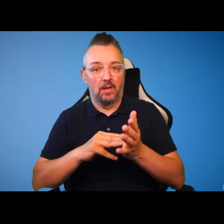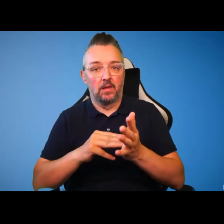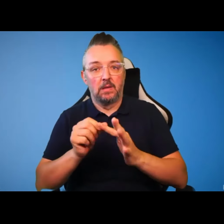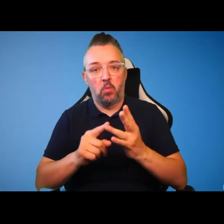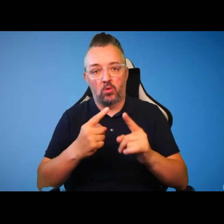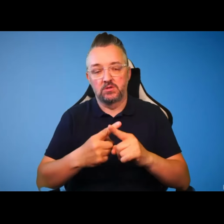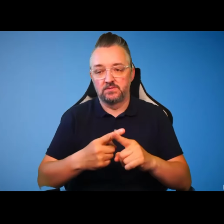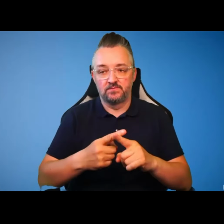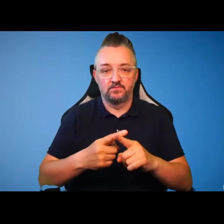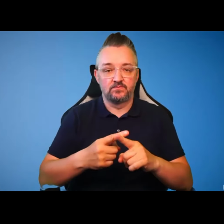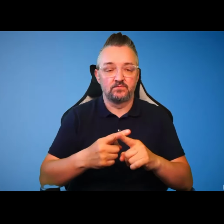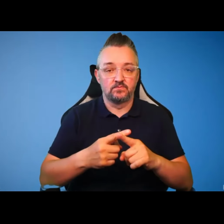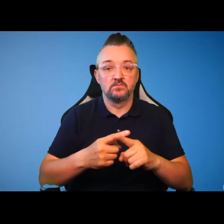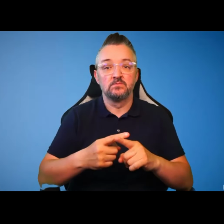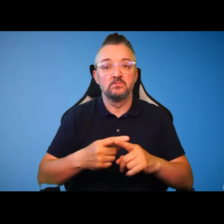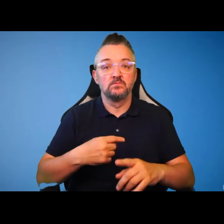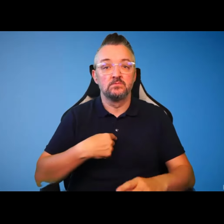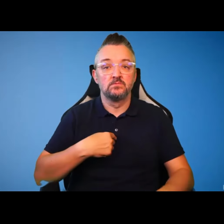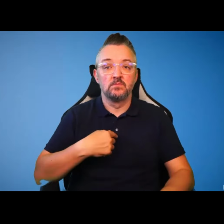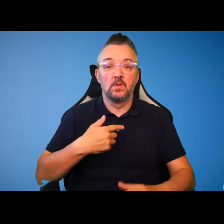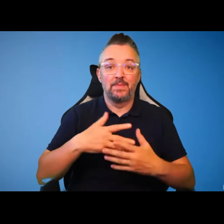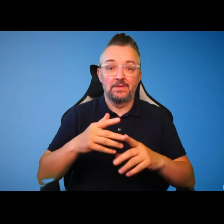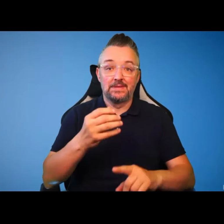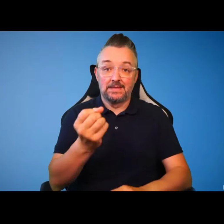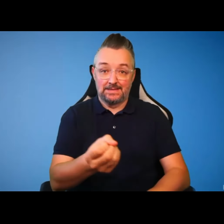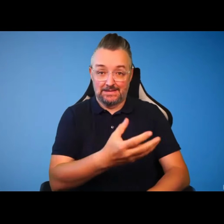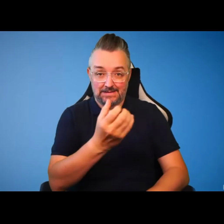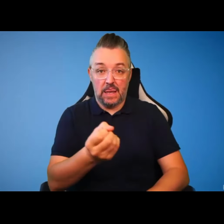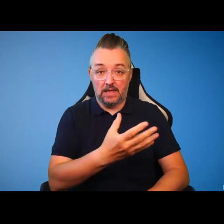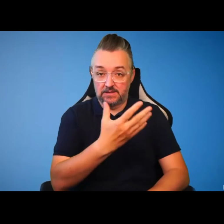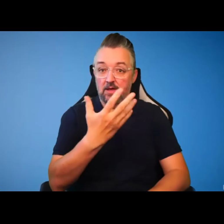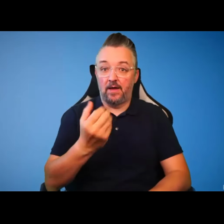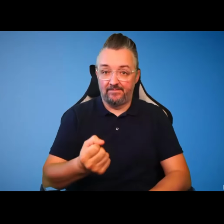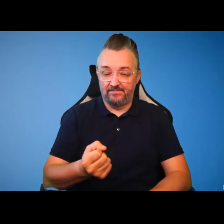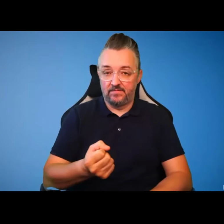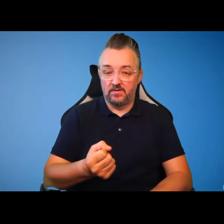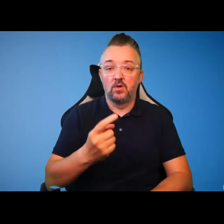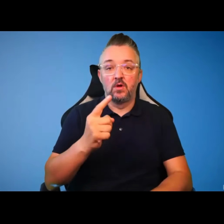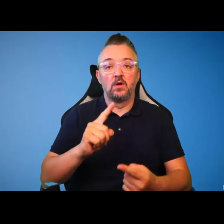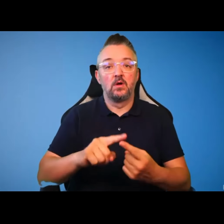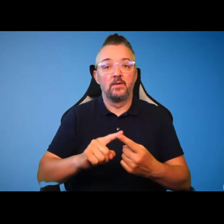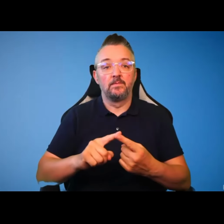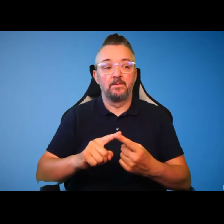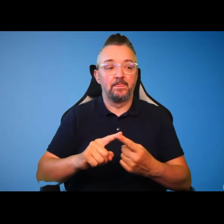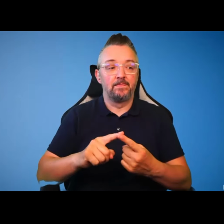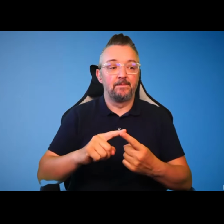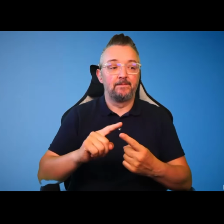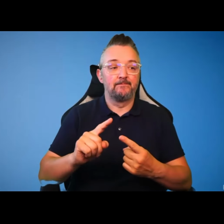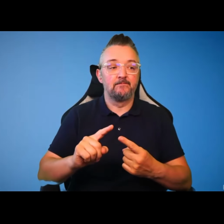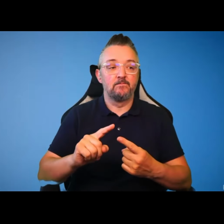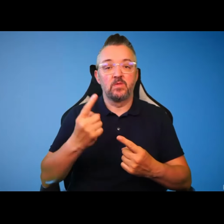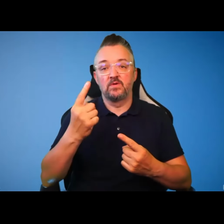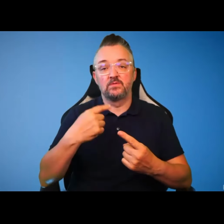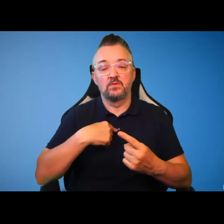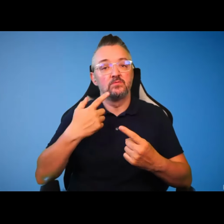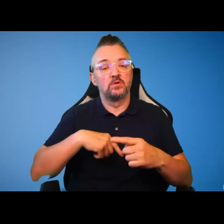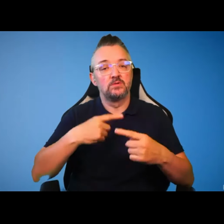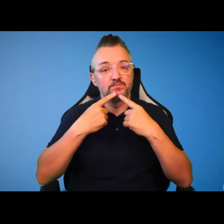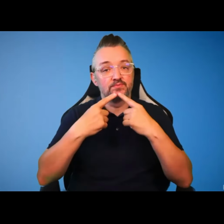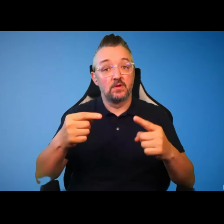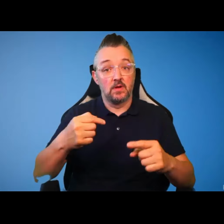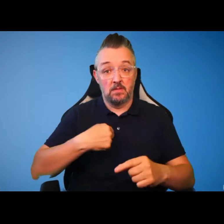and I've got some slides. I think the first thing to say is I think quite a lot of what I